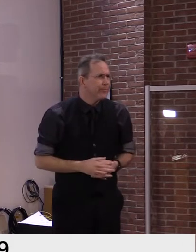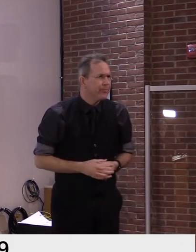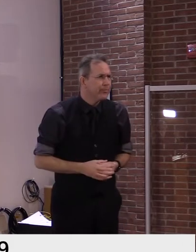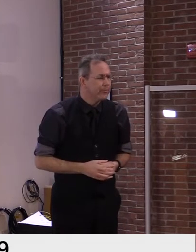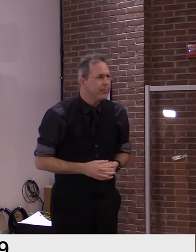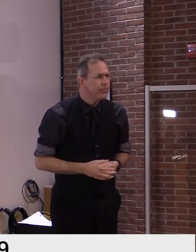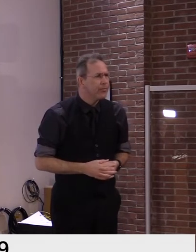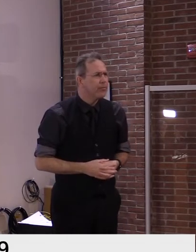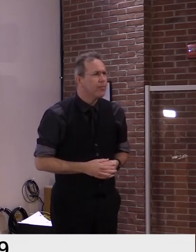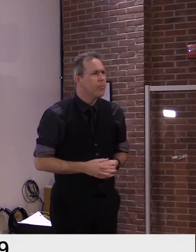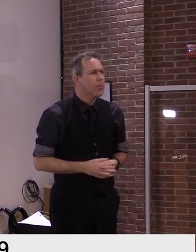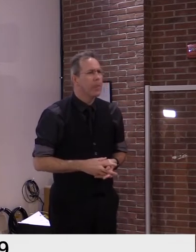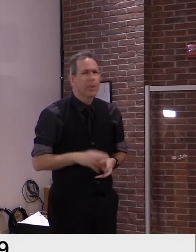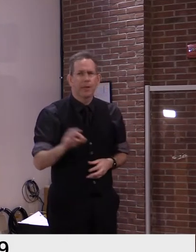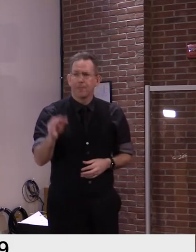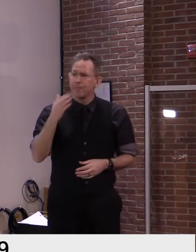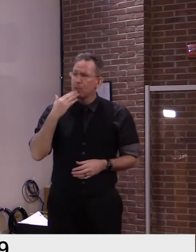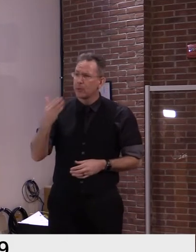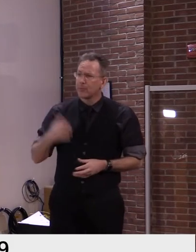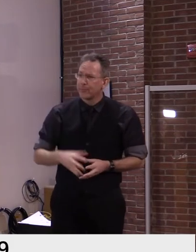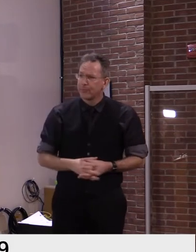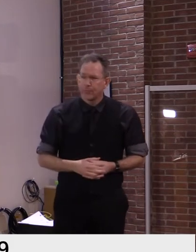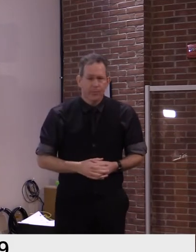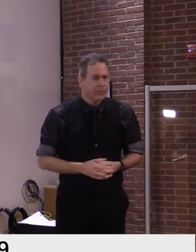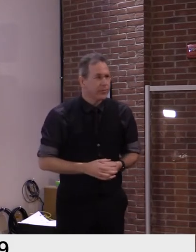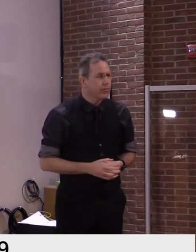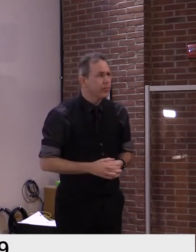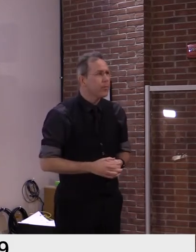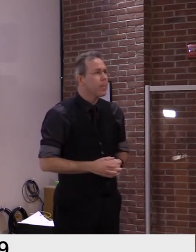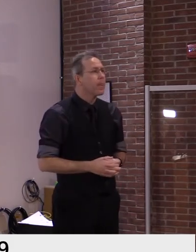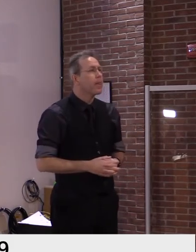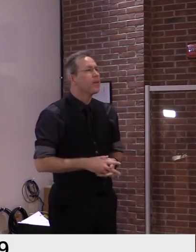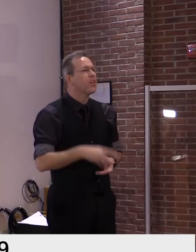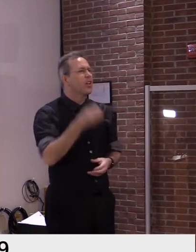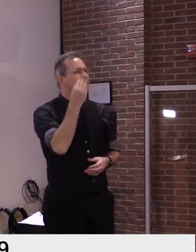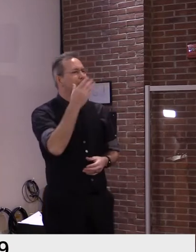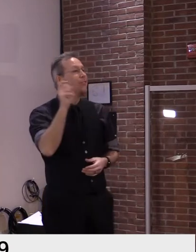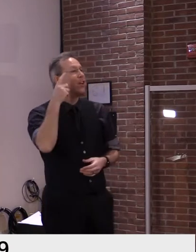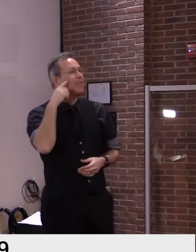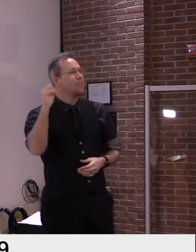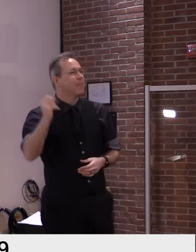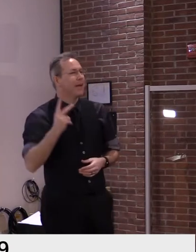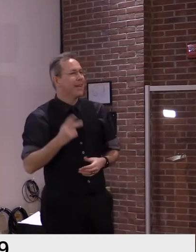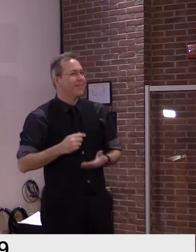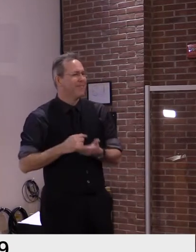Okay, thank you. And now I'll turn it over to Governor Scott.